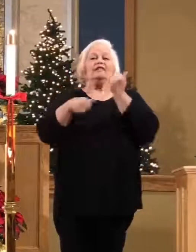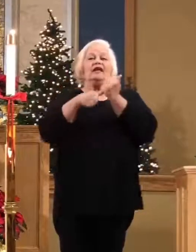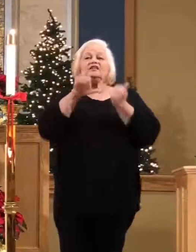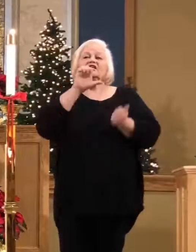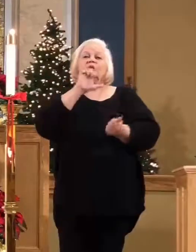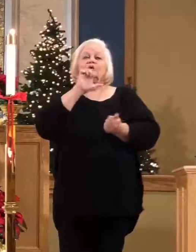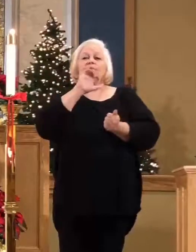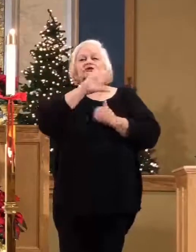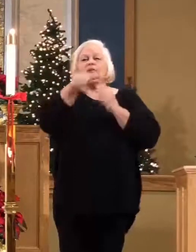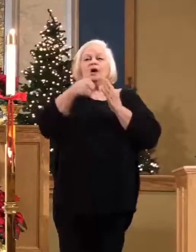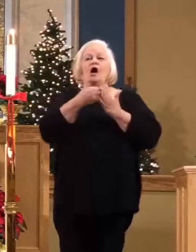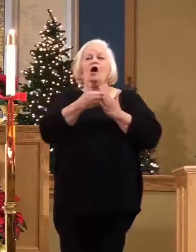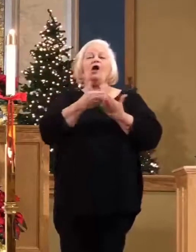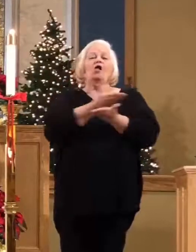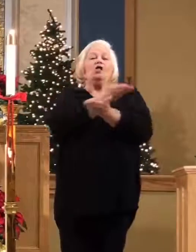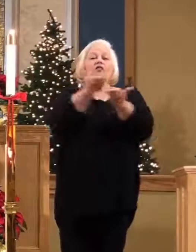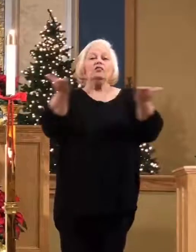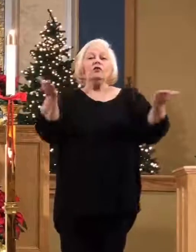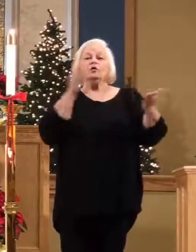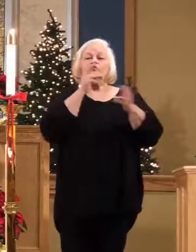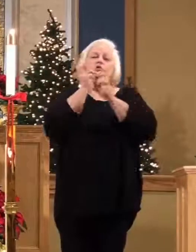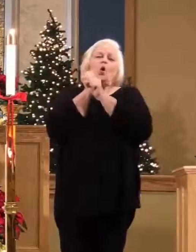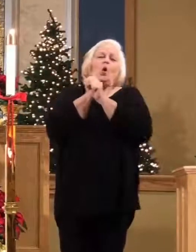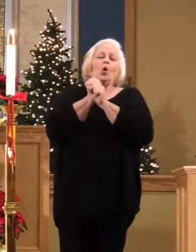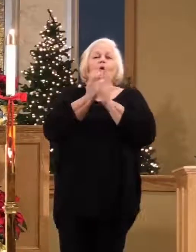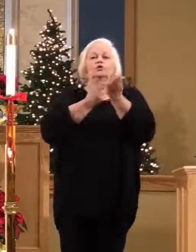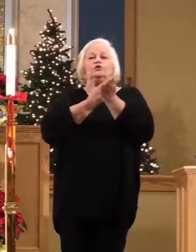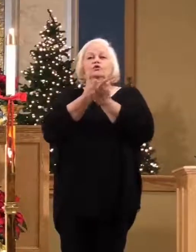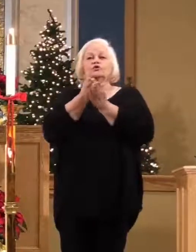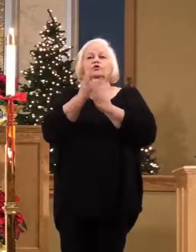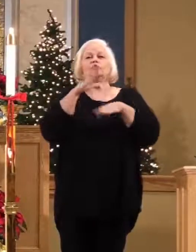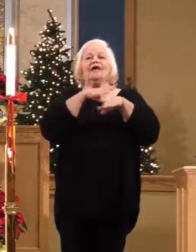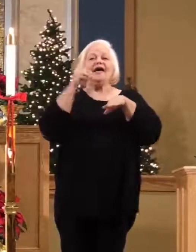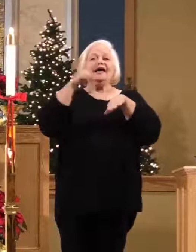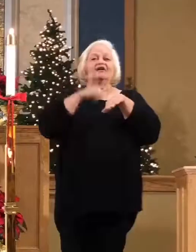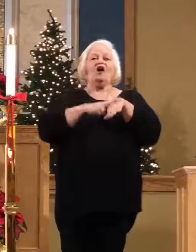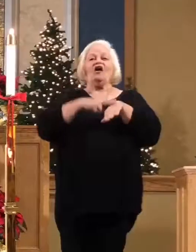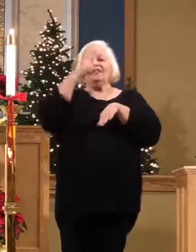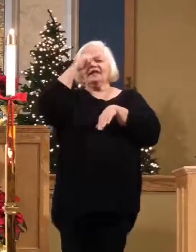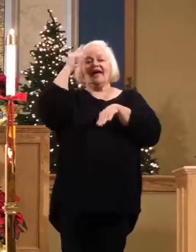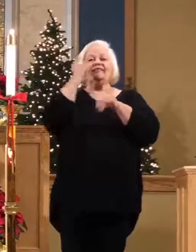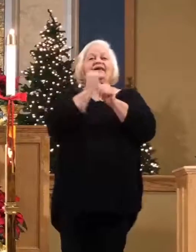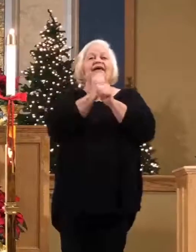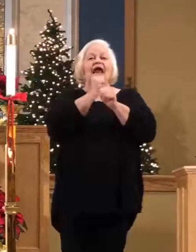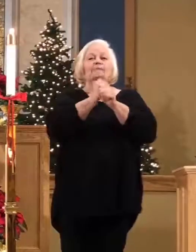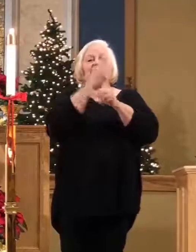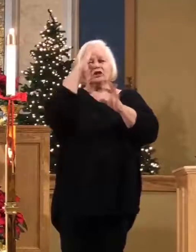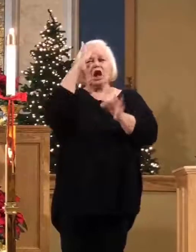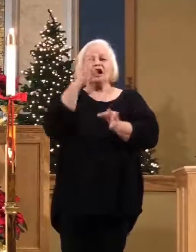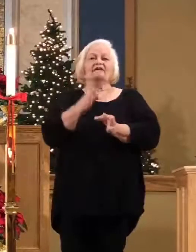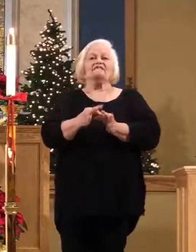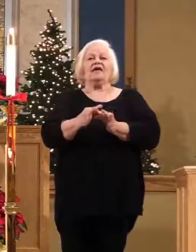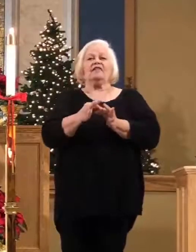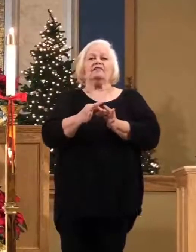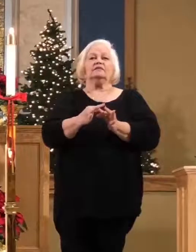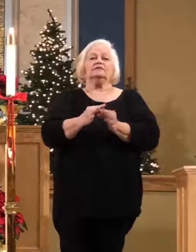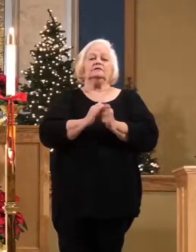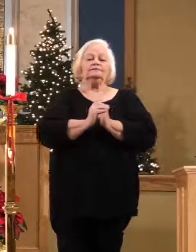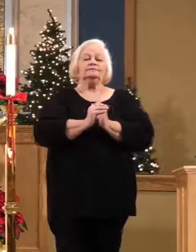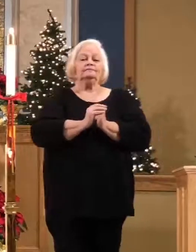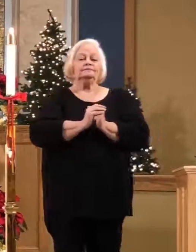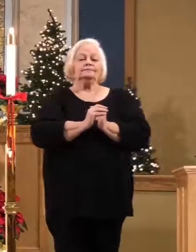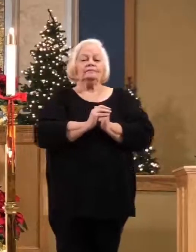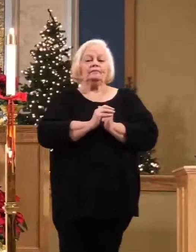Bishop, and all those who, holding to the truth, and on the Catholic and Apostolic faith.